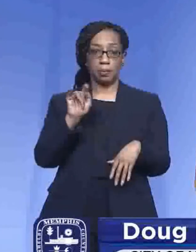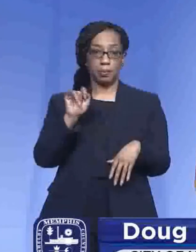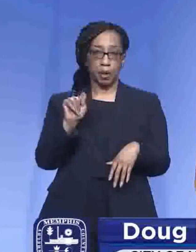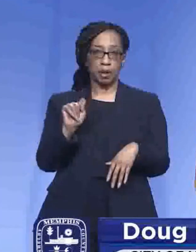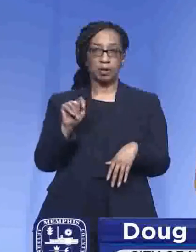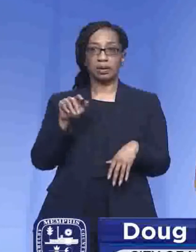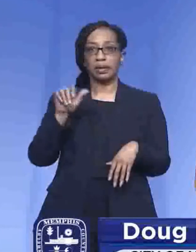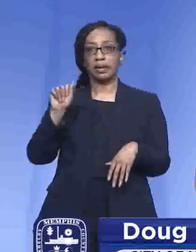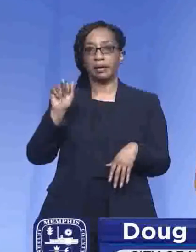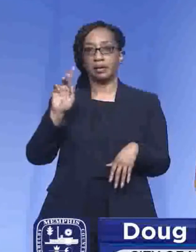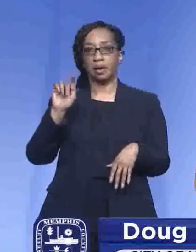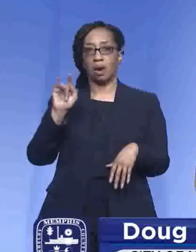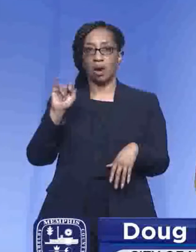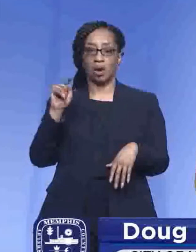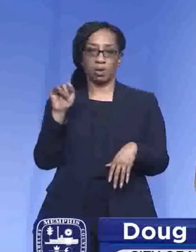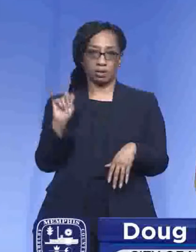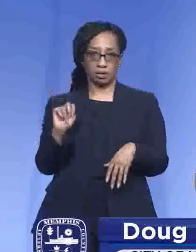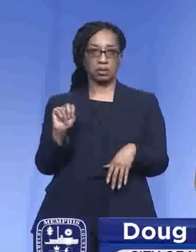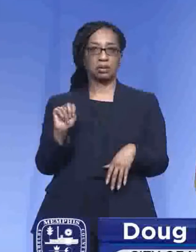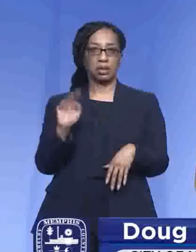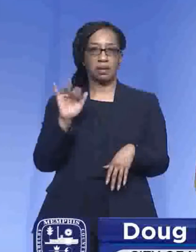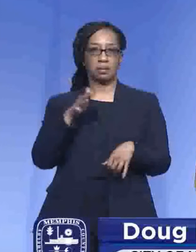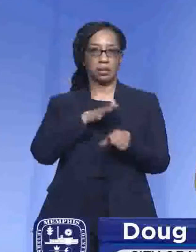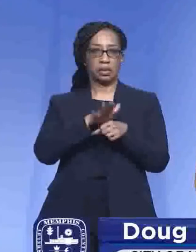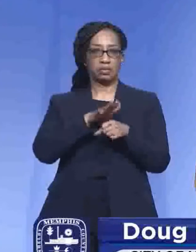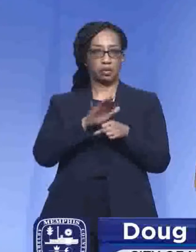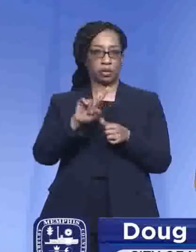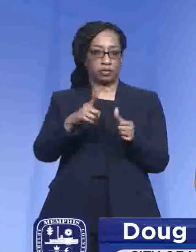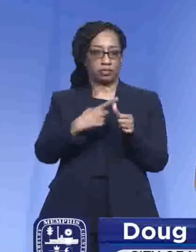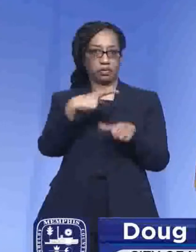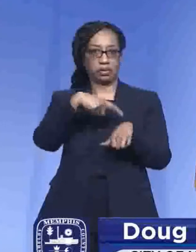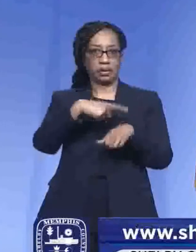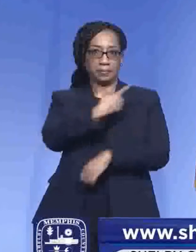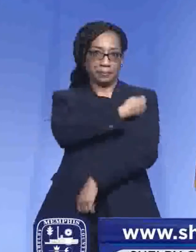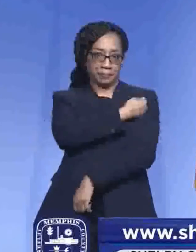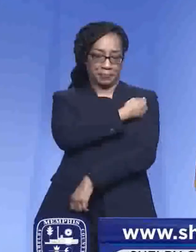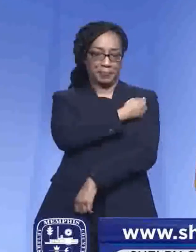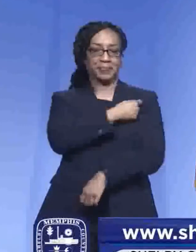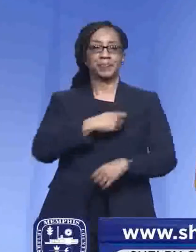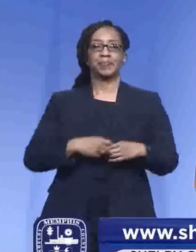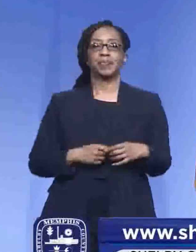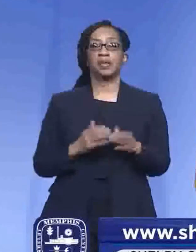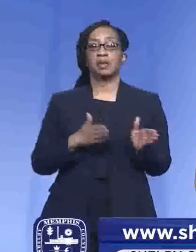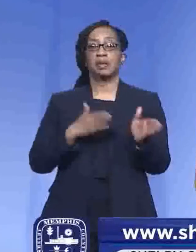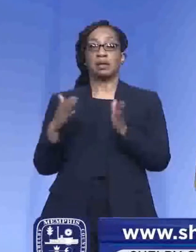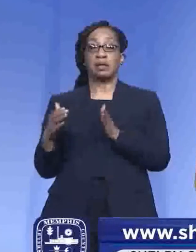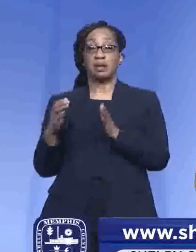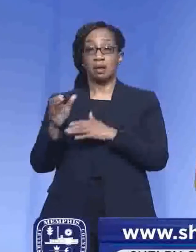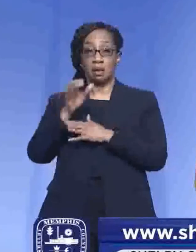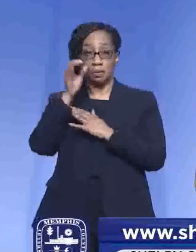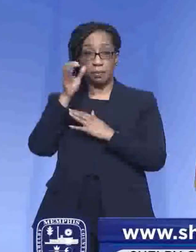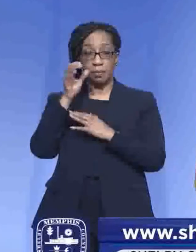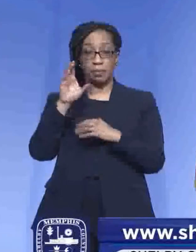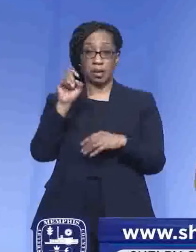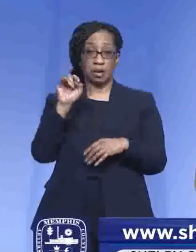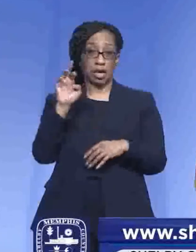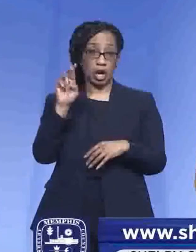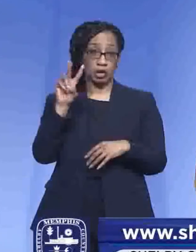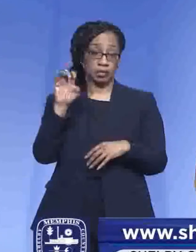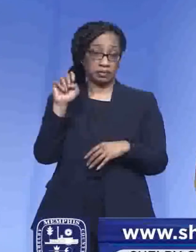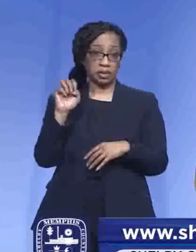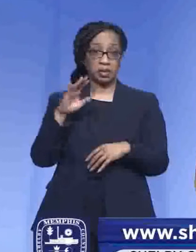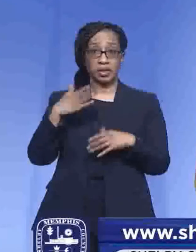Arlington area, and that will be sufficient to complete their first round vaccinations. The Collierville and Germantown schools are working with